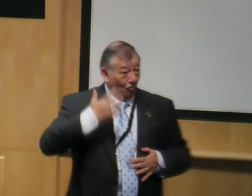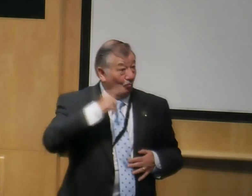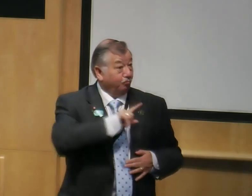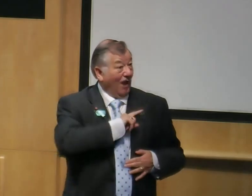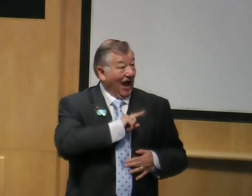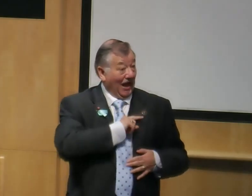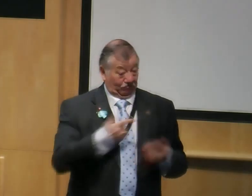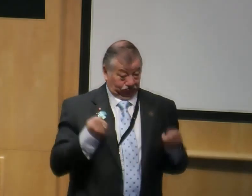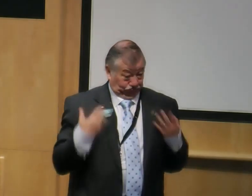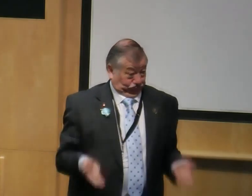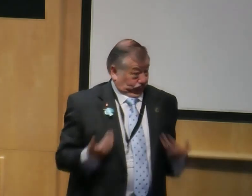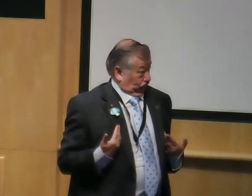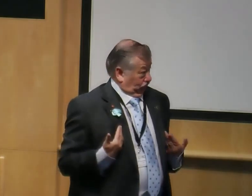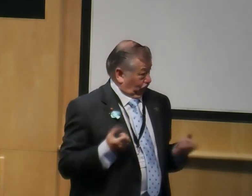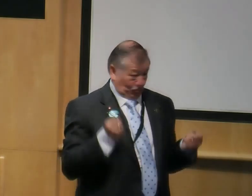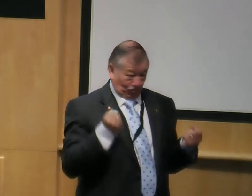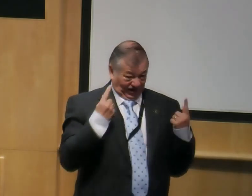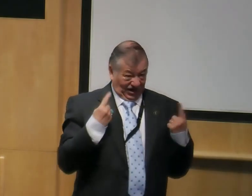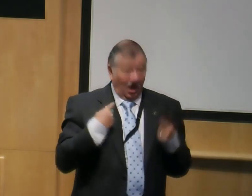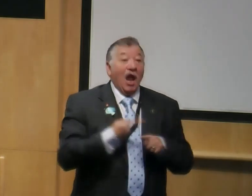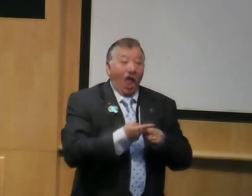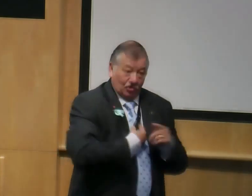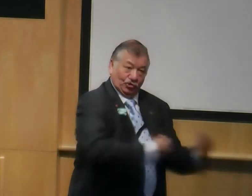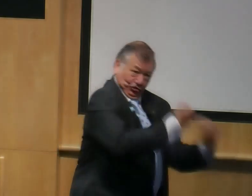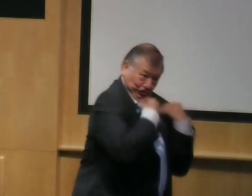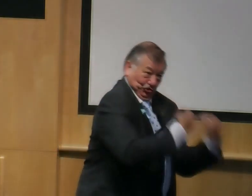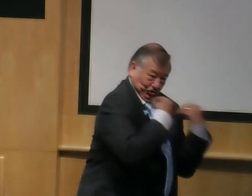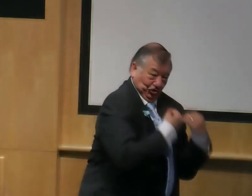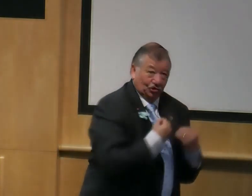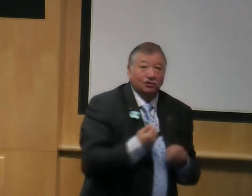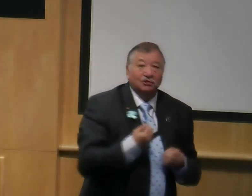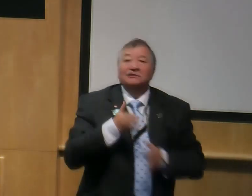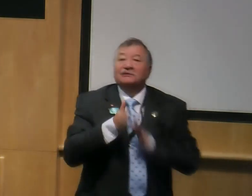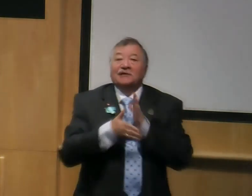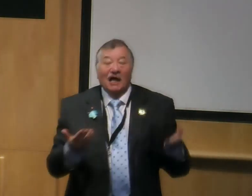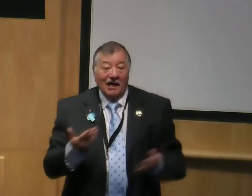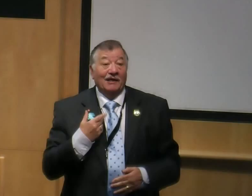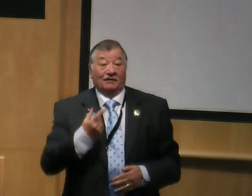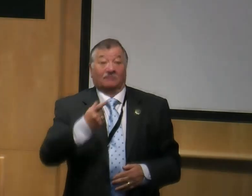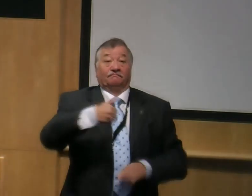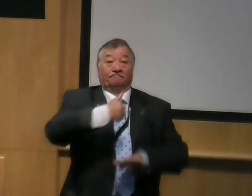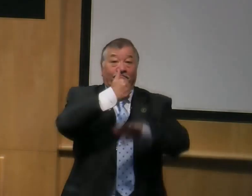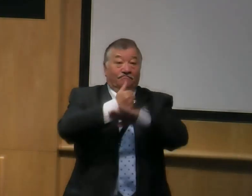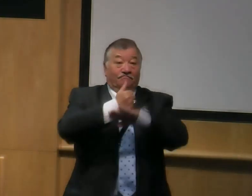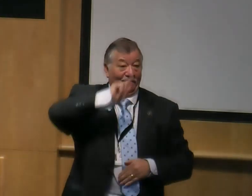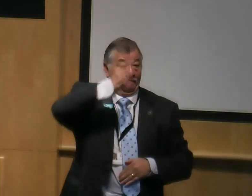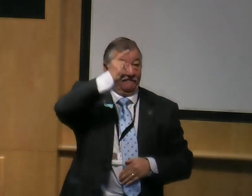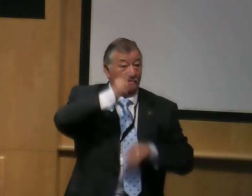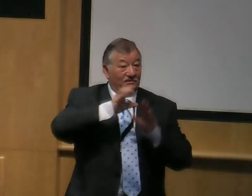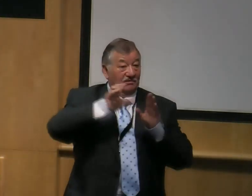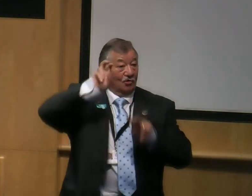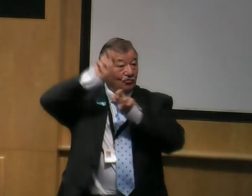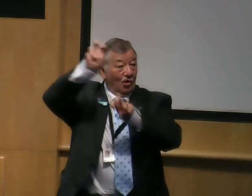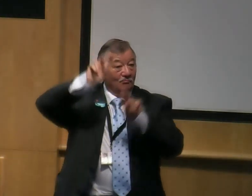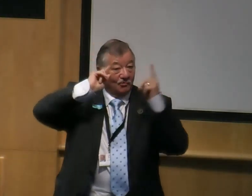as Tom said, I've never been taught how my language works, what it is. I taught English language, and